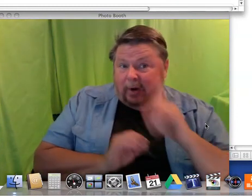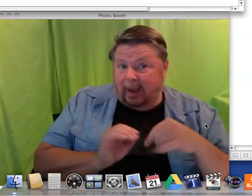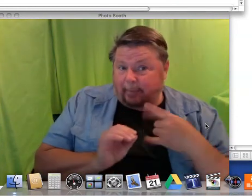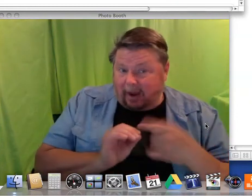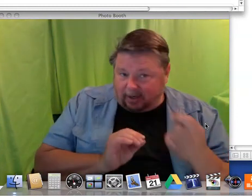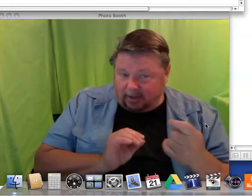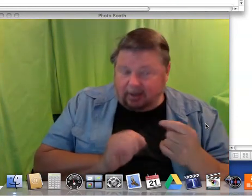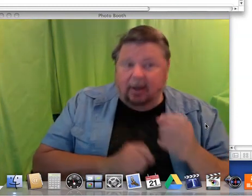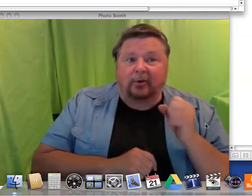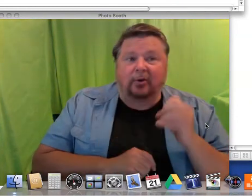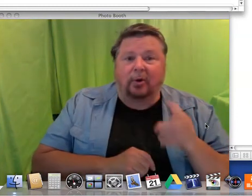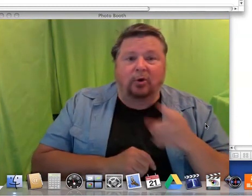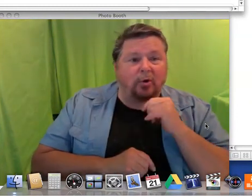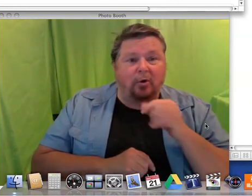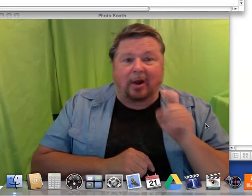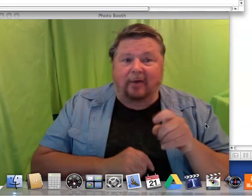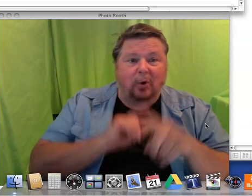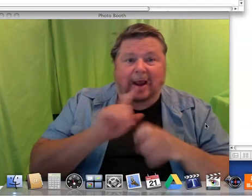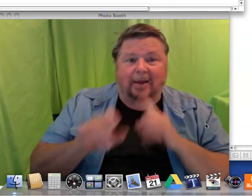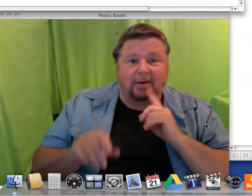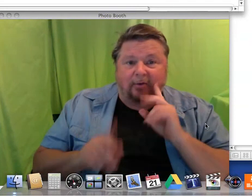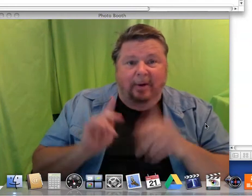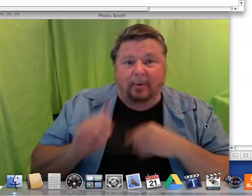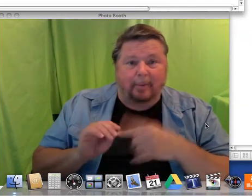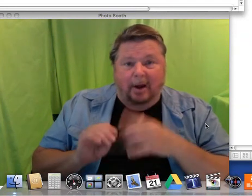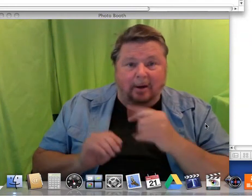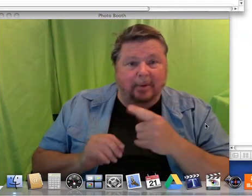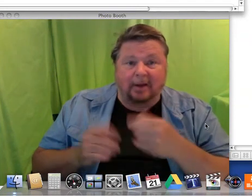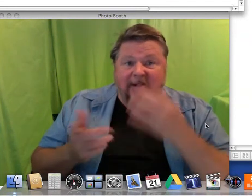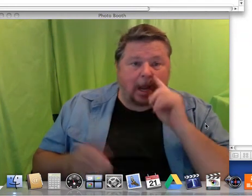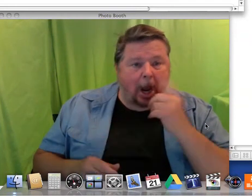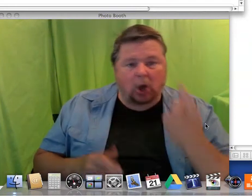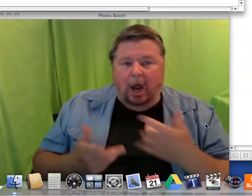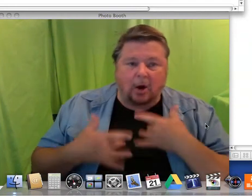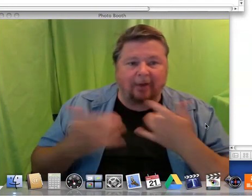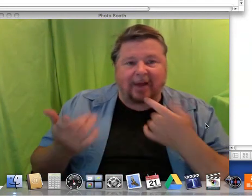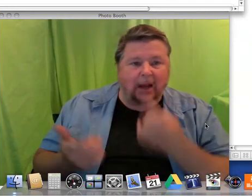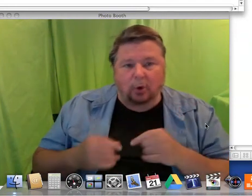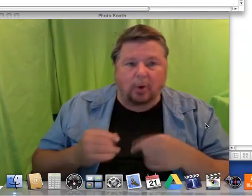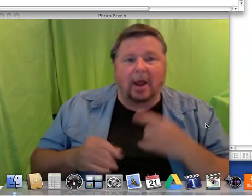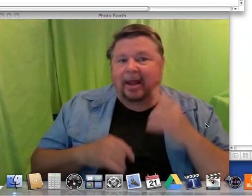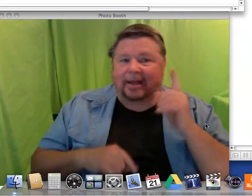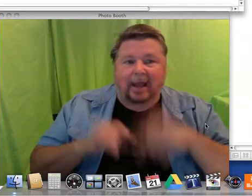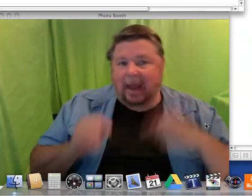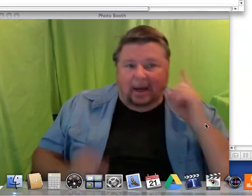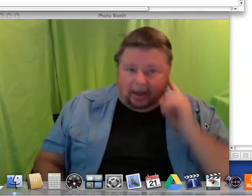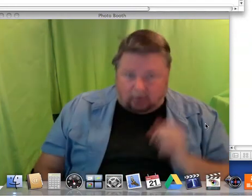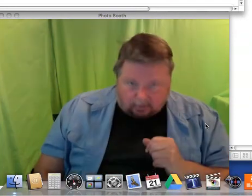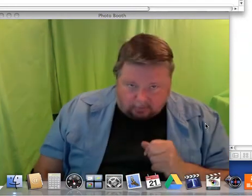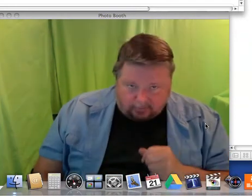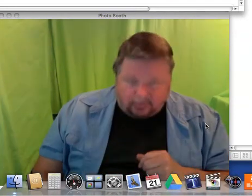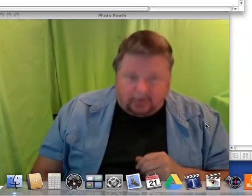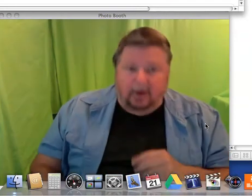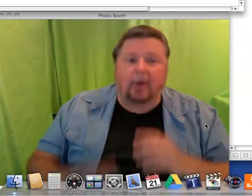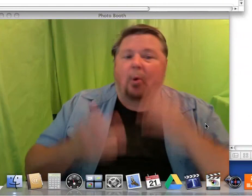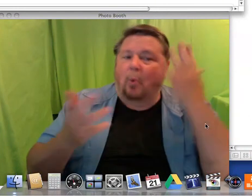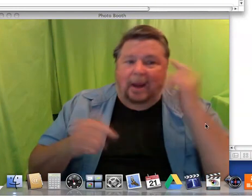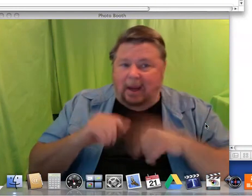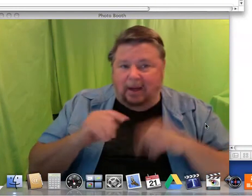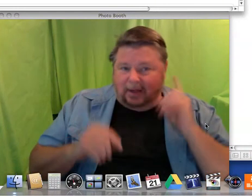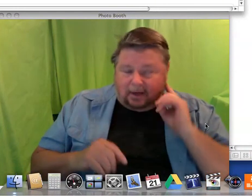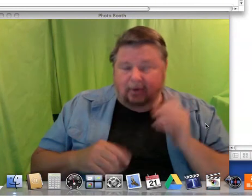knowing about it so that you don't have to ask deaf people about it because they are tired of telling you that they can't hear.